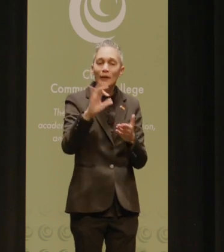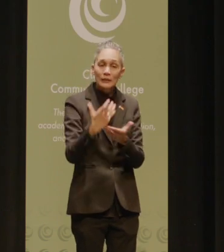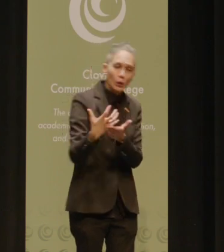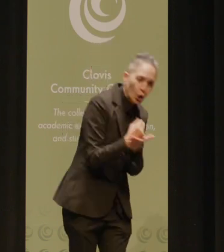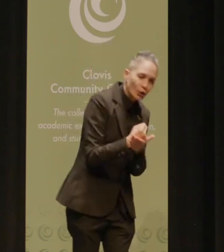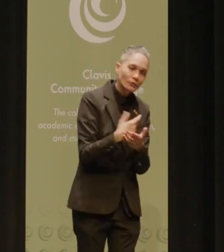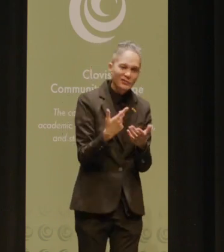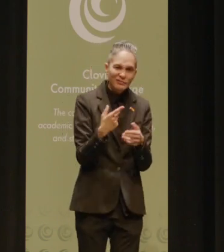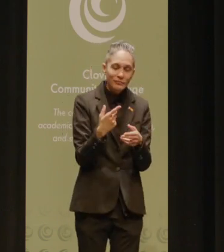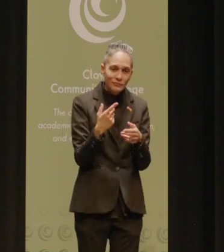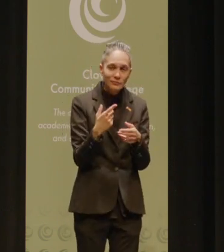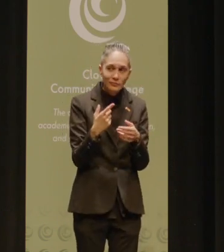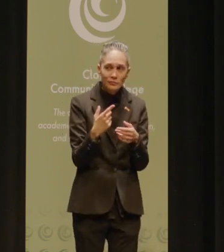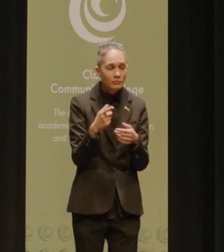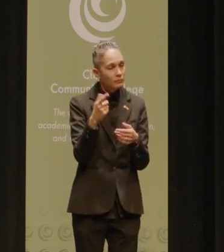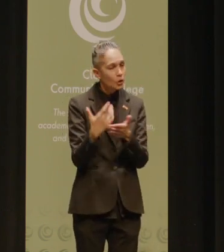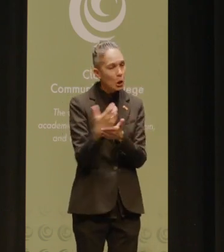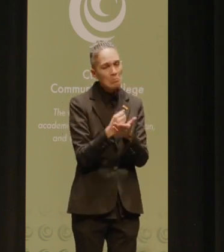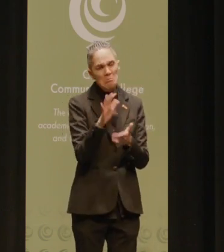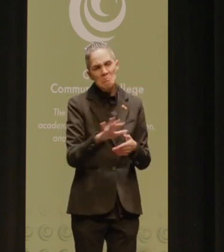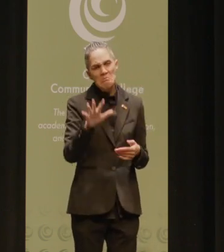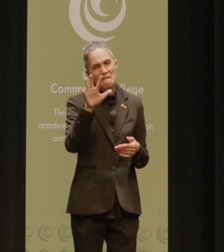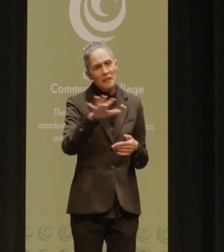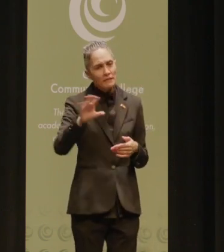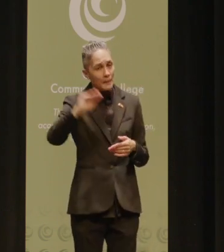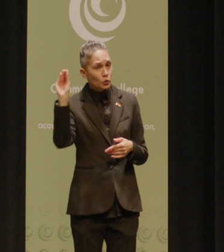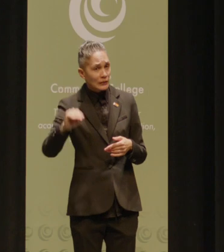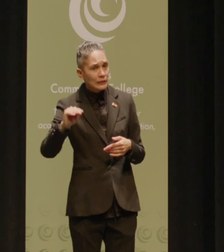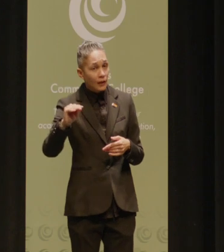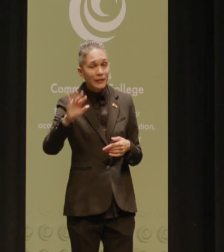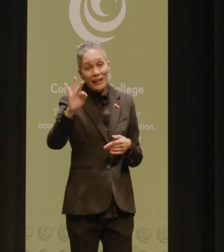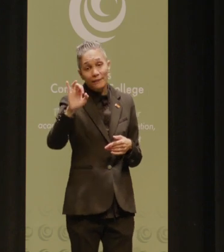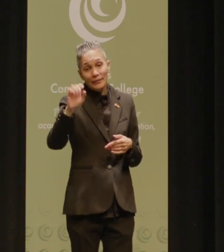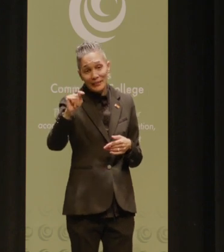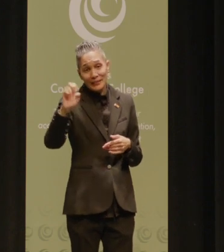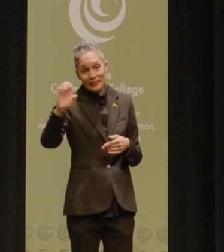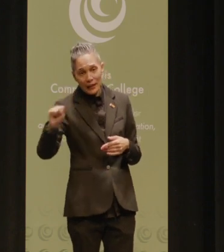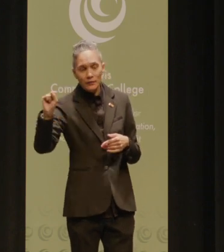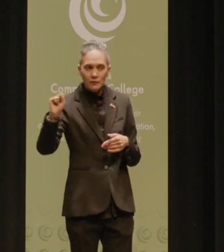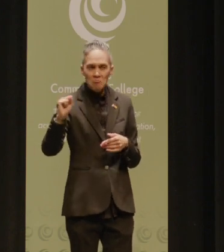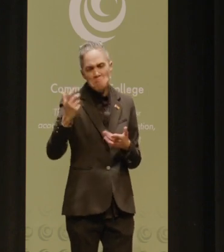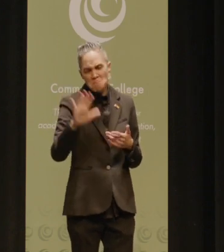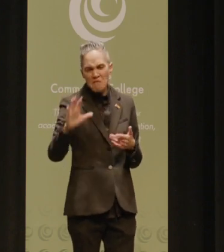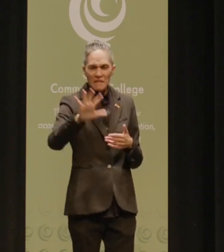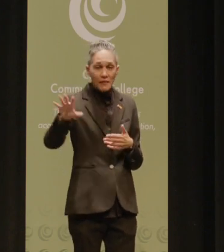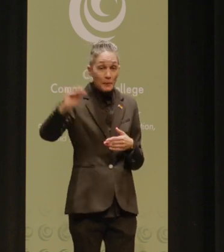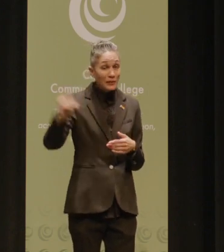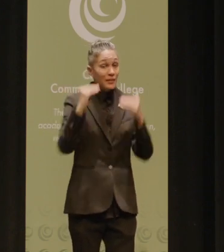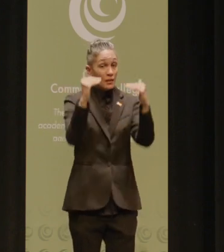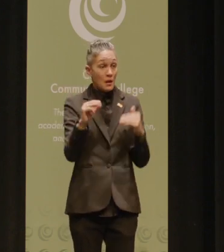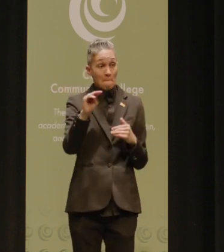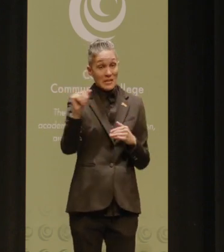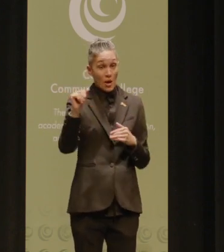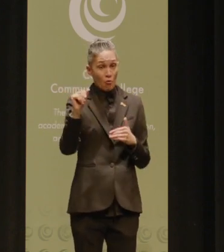College, it's our largest college, they earn over about 55% of the FTS. They generate that revenue. And Madera, being